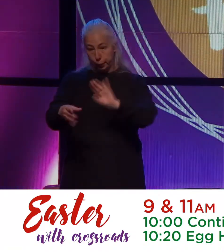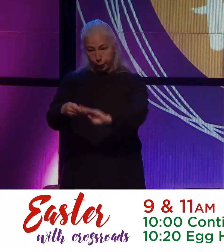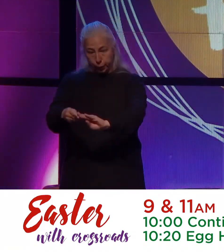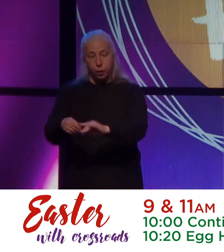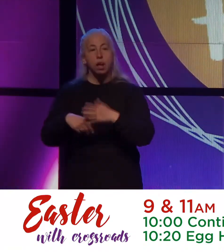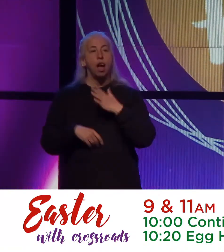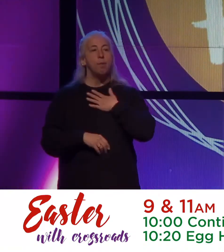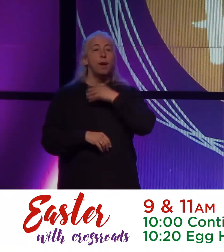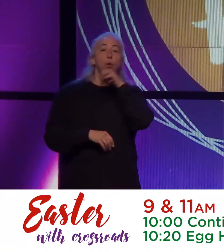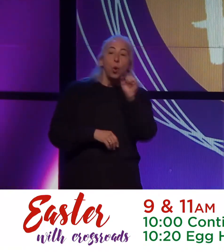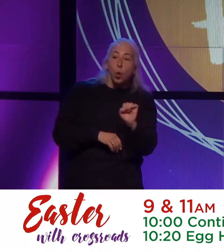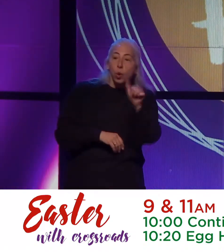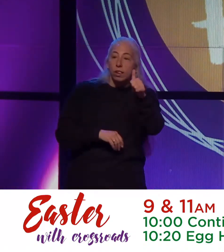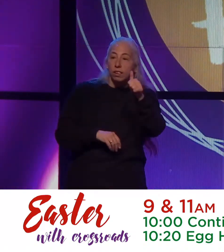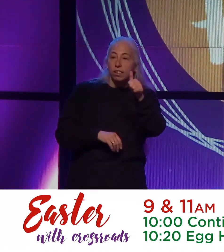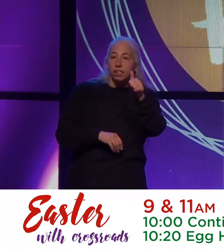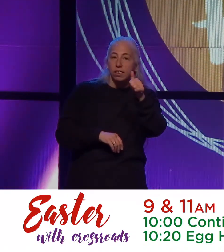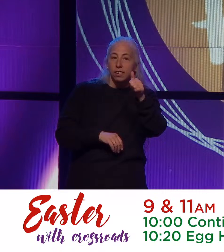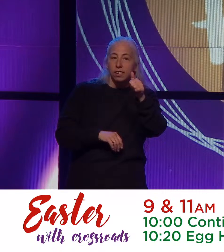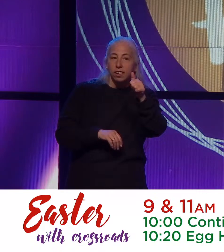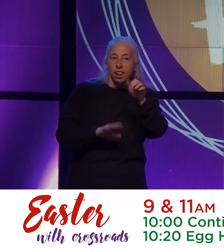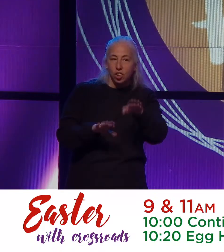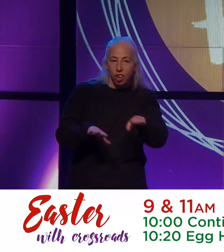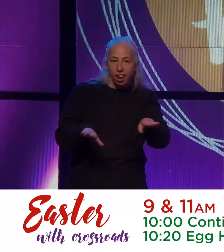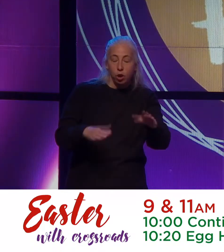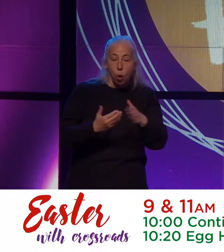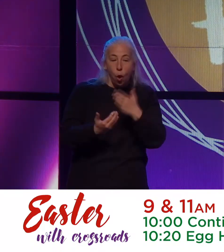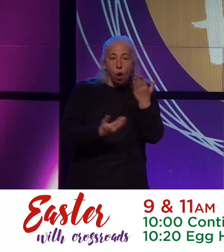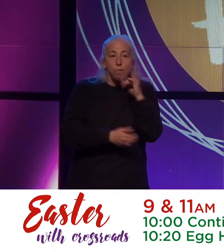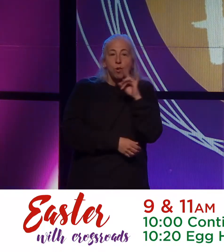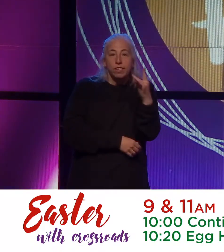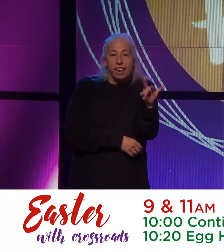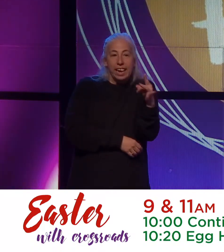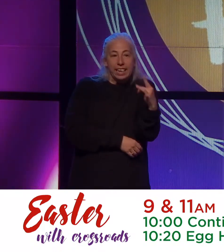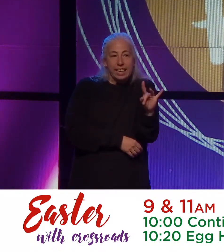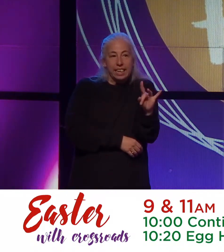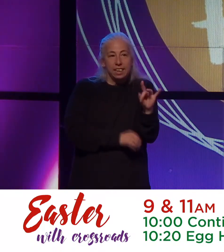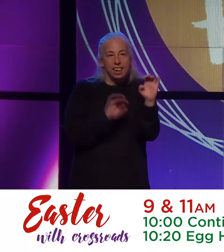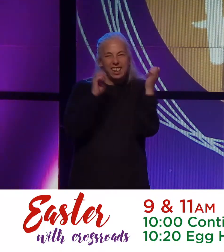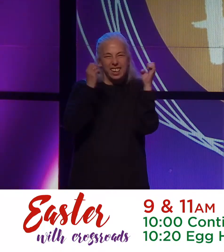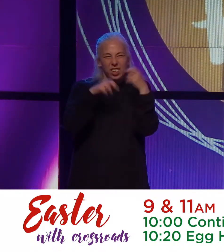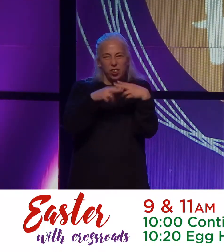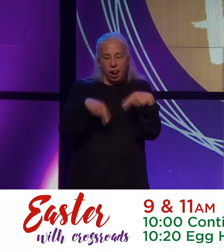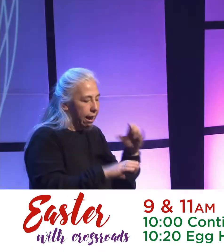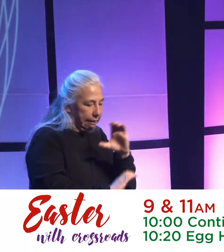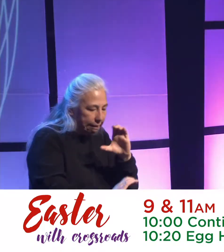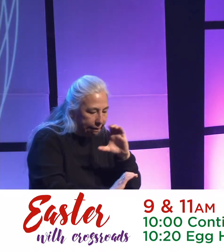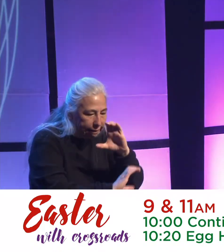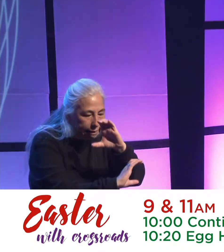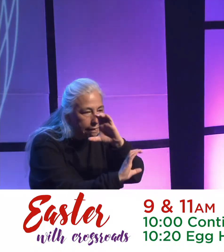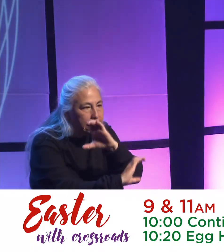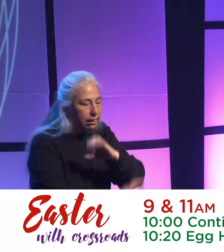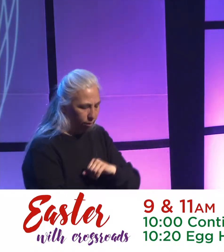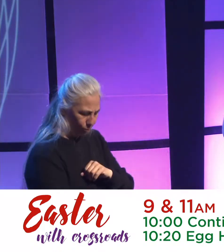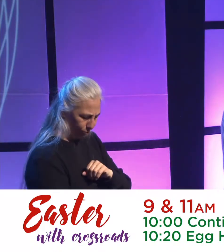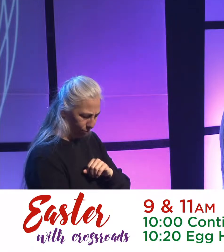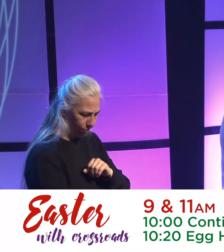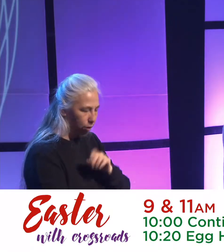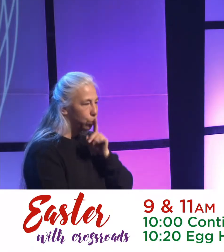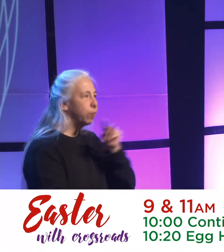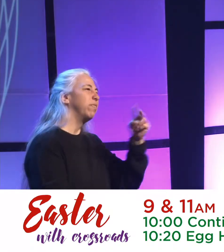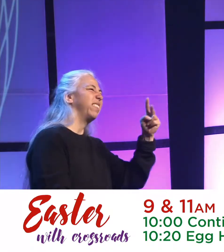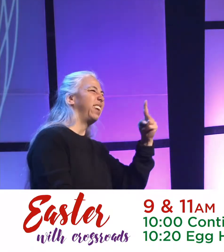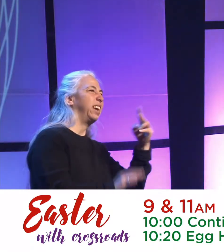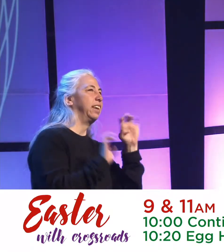who's about to turn 18, did an Easter egg hunt, right? And I guess it would have been our second Easter here, actually.